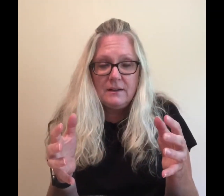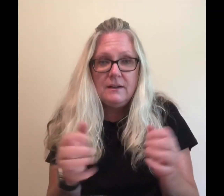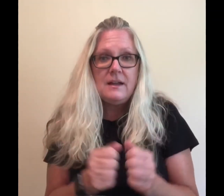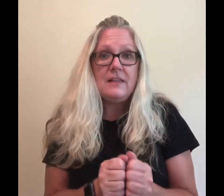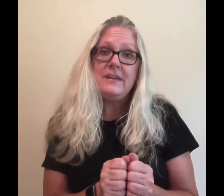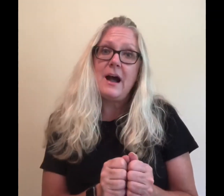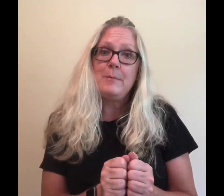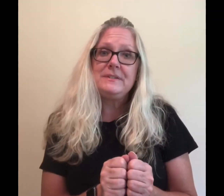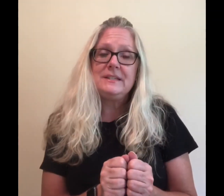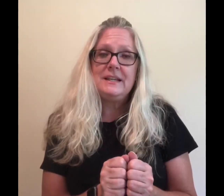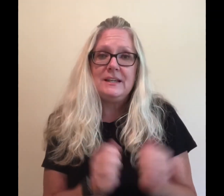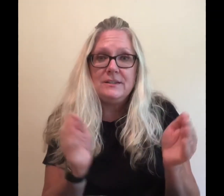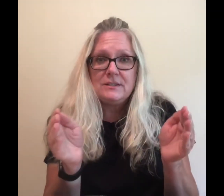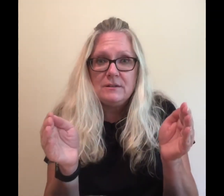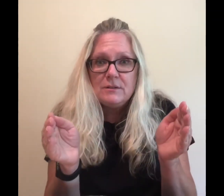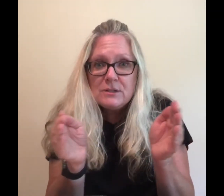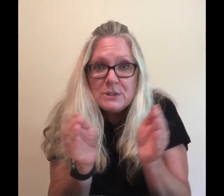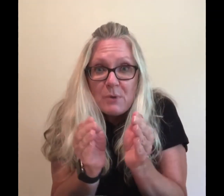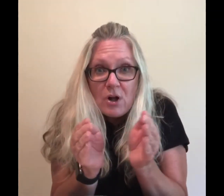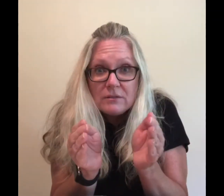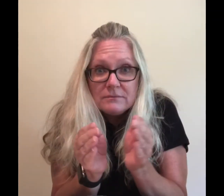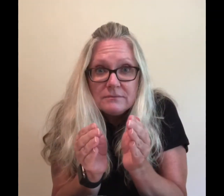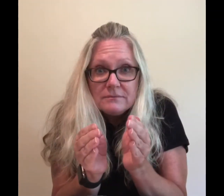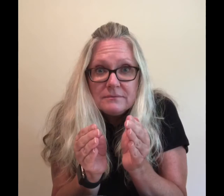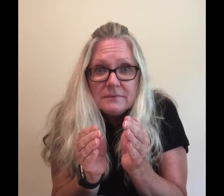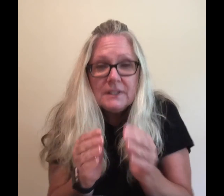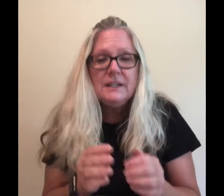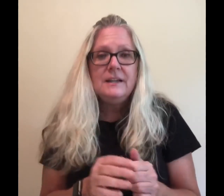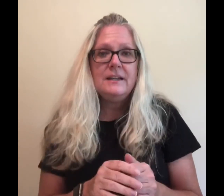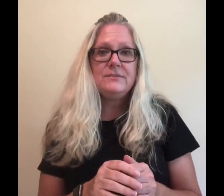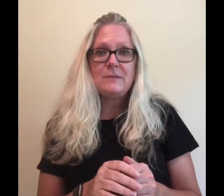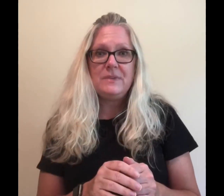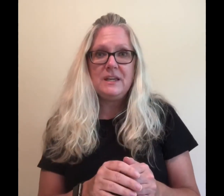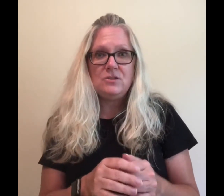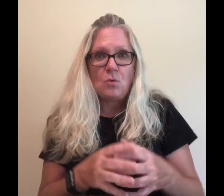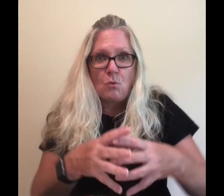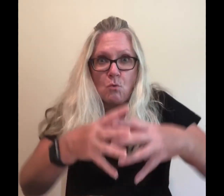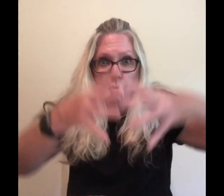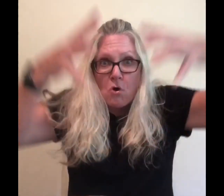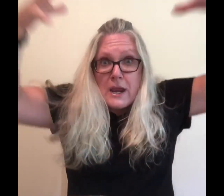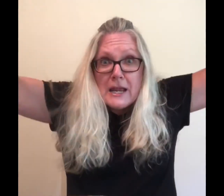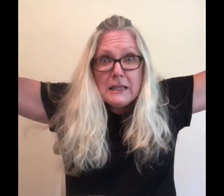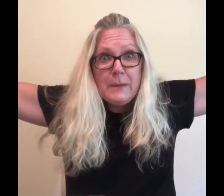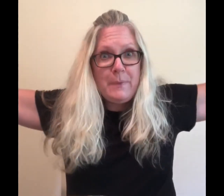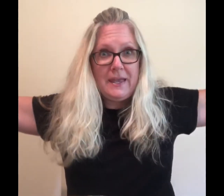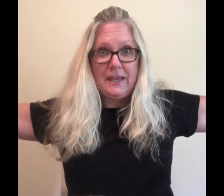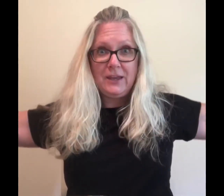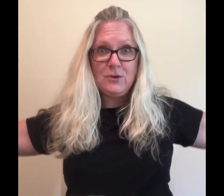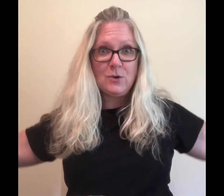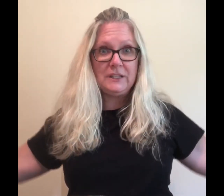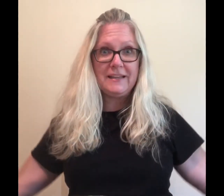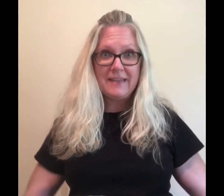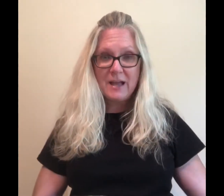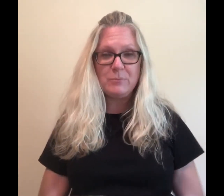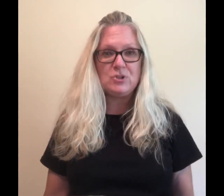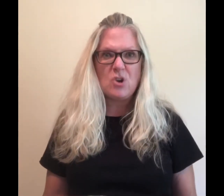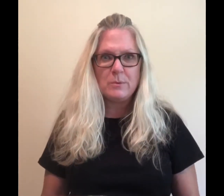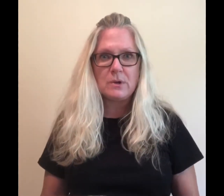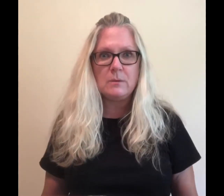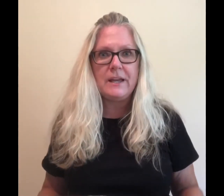And the opposite is small. If something is really big, you go like that and put your arms all the way out.